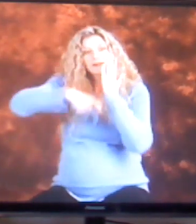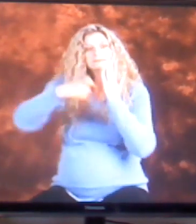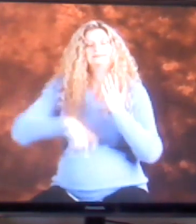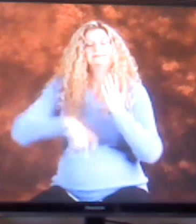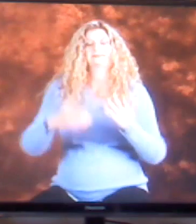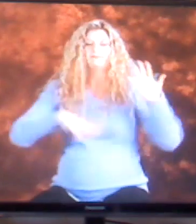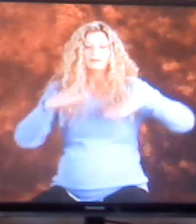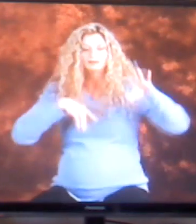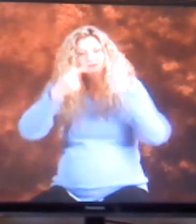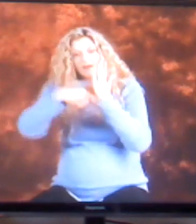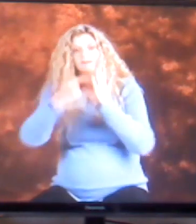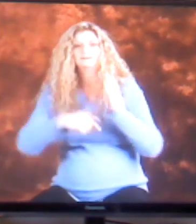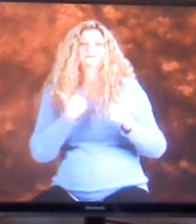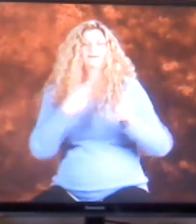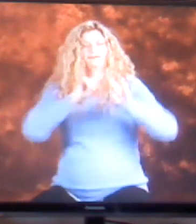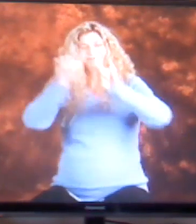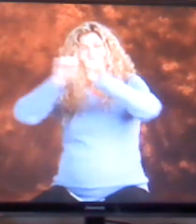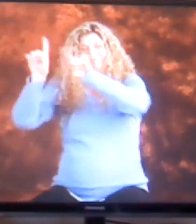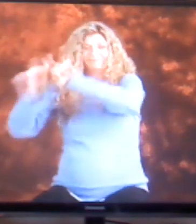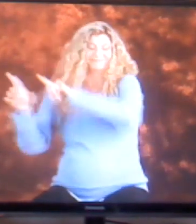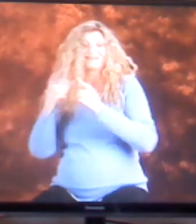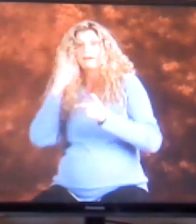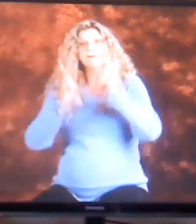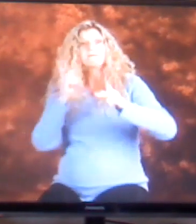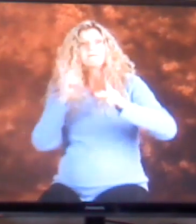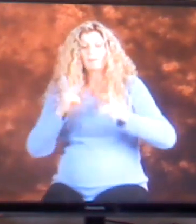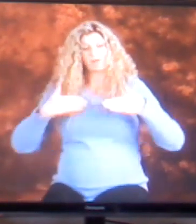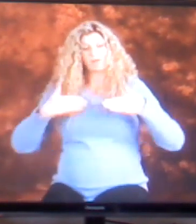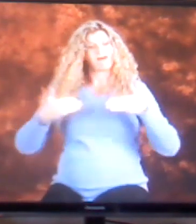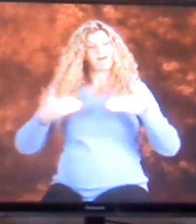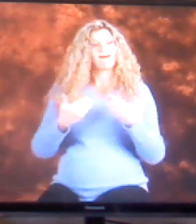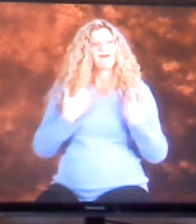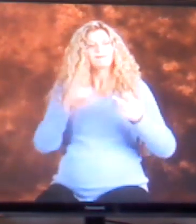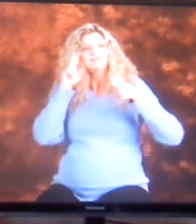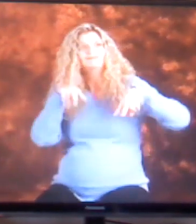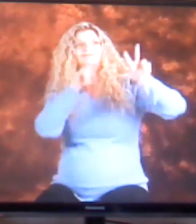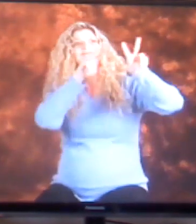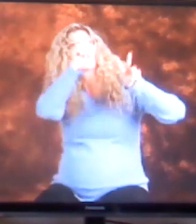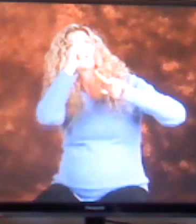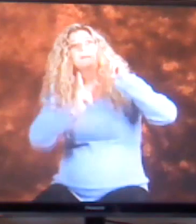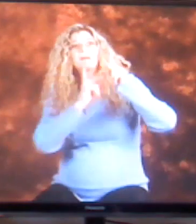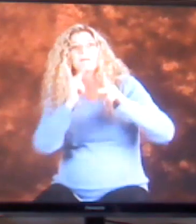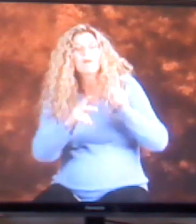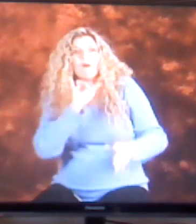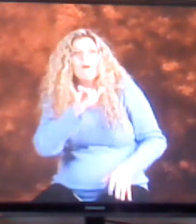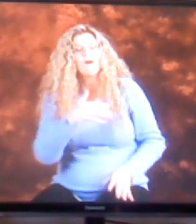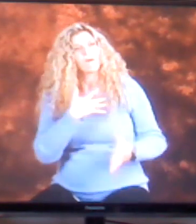stars. But we also have magazines, media, all that show who the who's who are that wear what kind of clothing we want to wear.